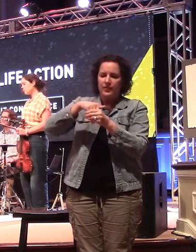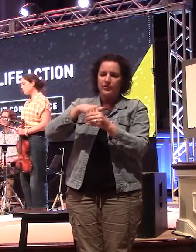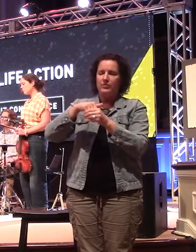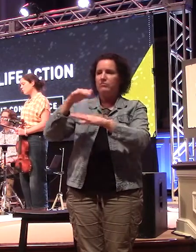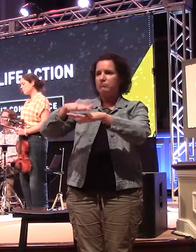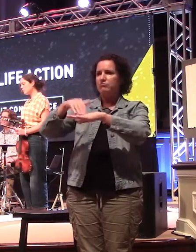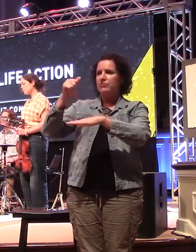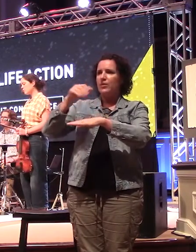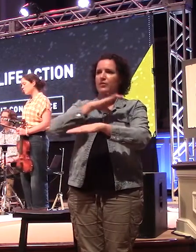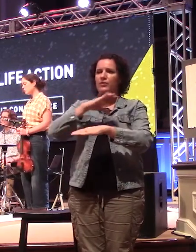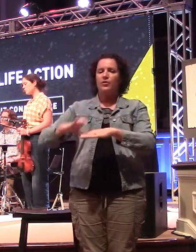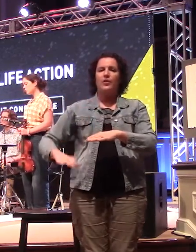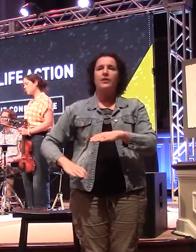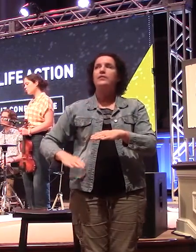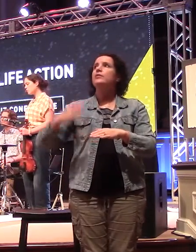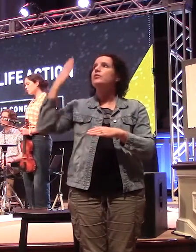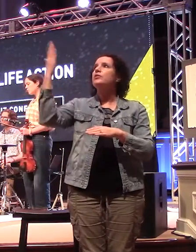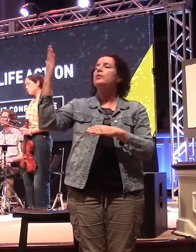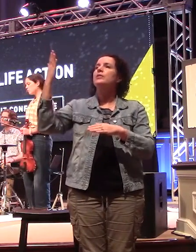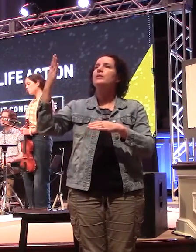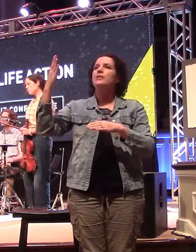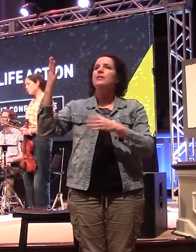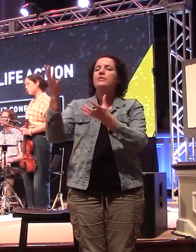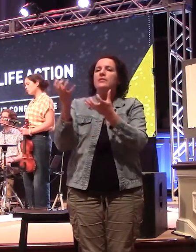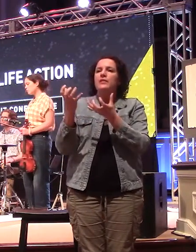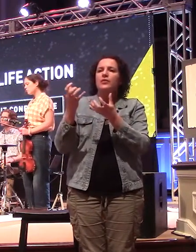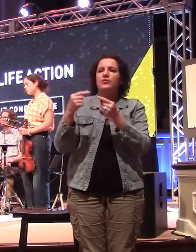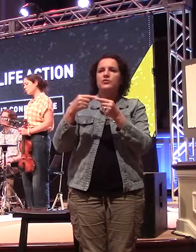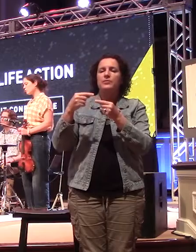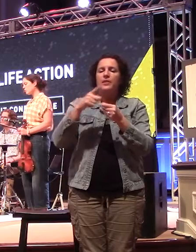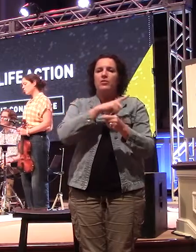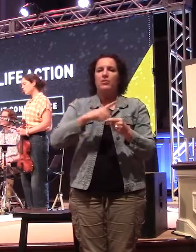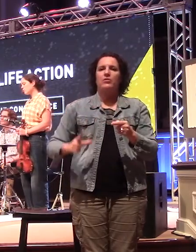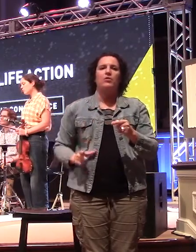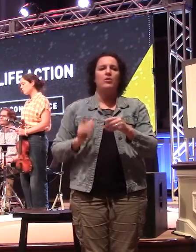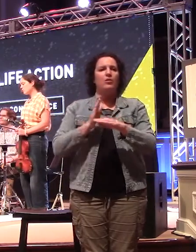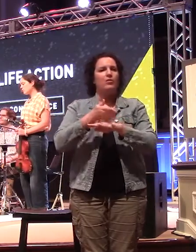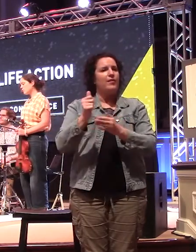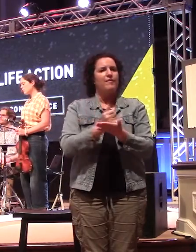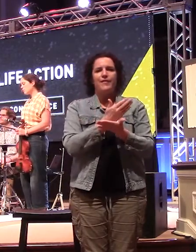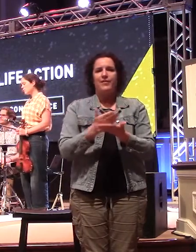call of Christ, that your desire is to be Lord over everything.